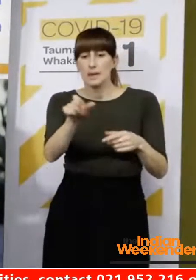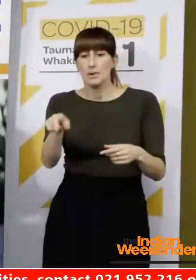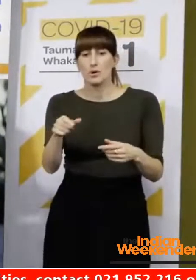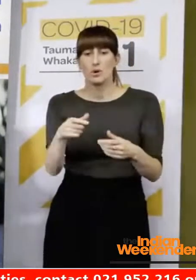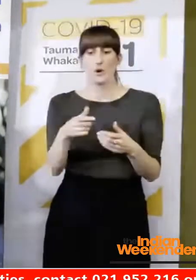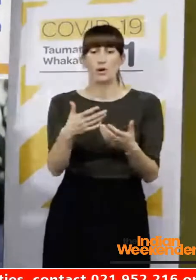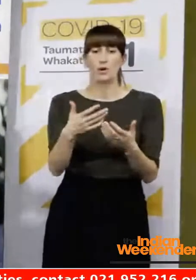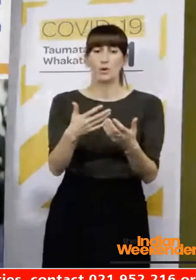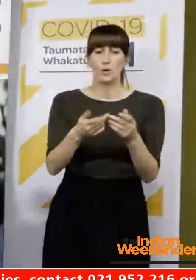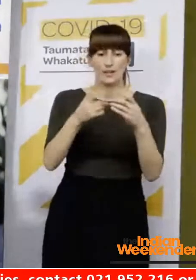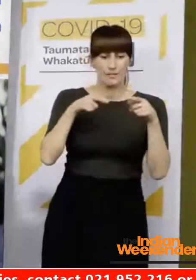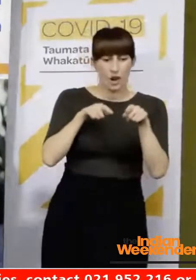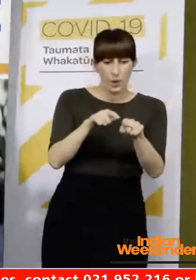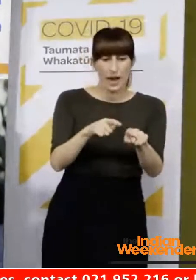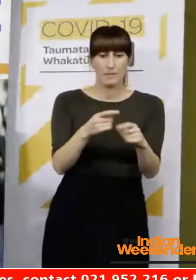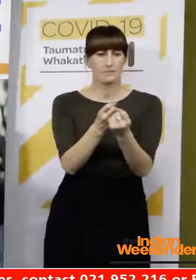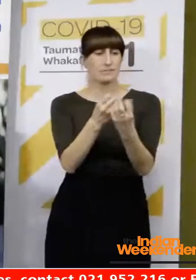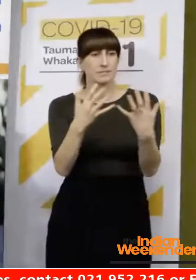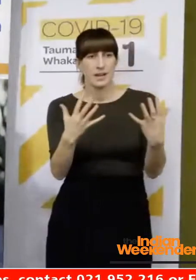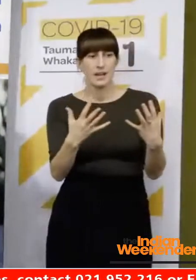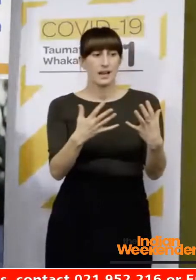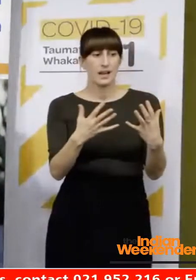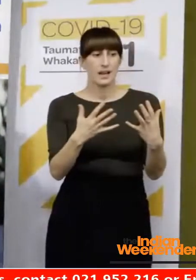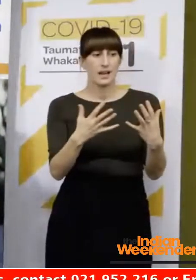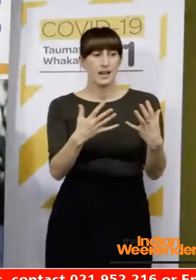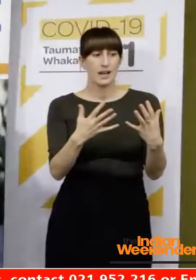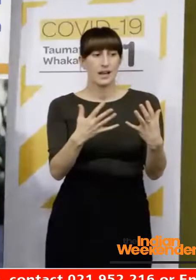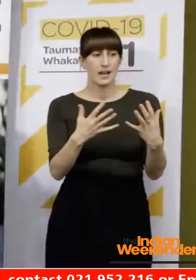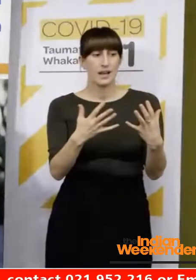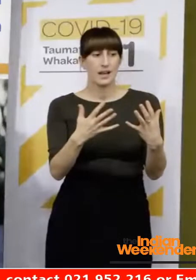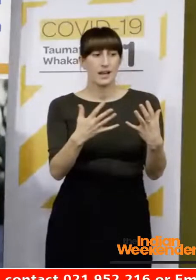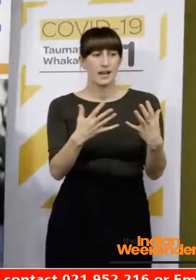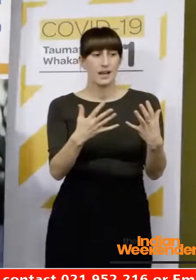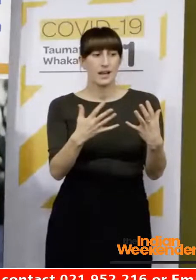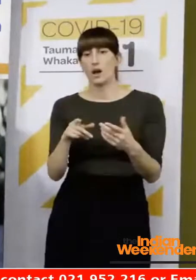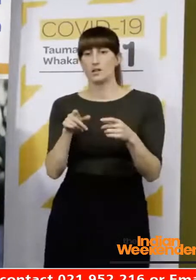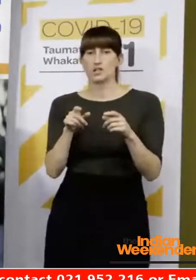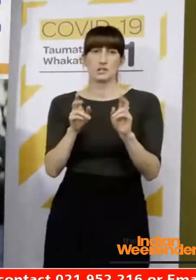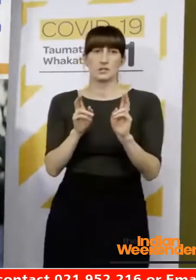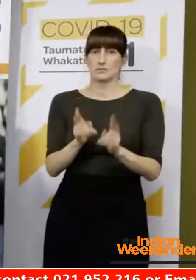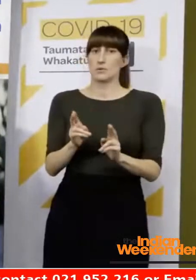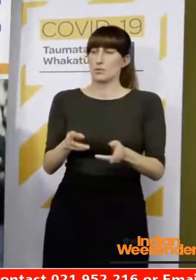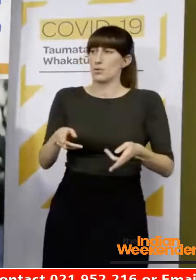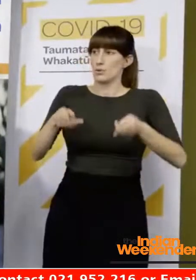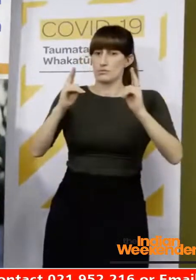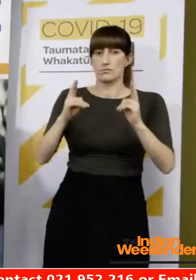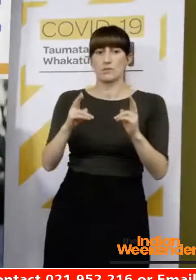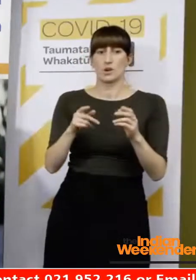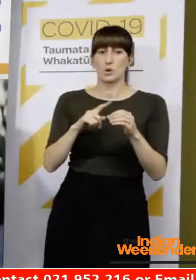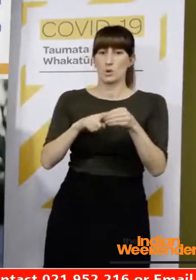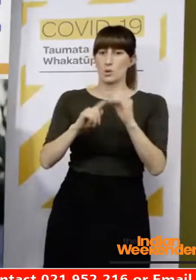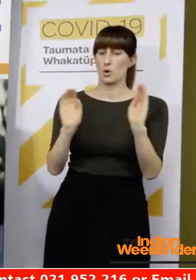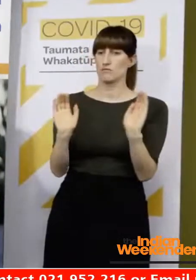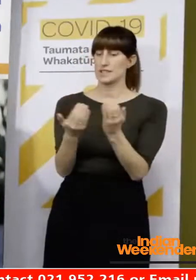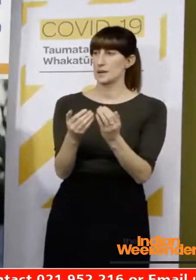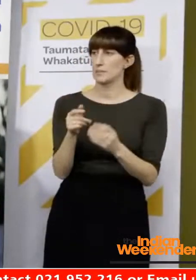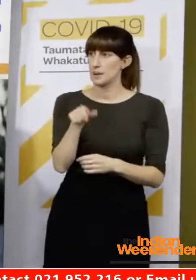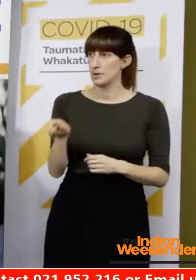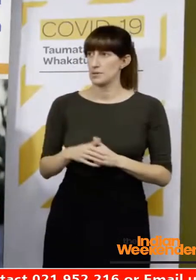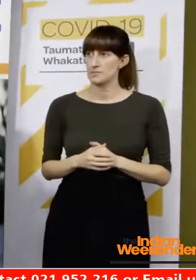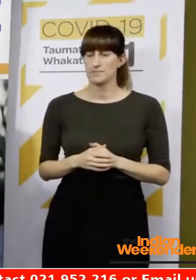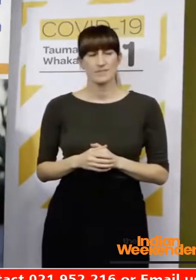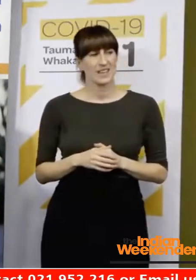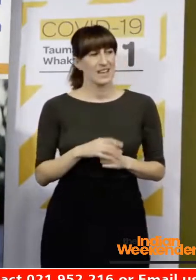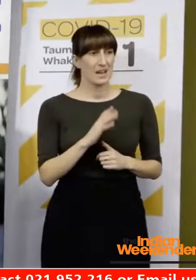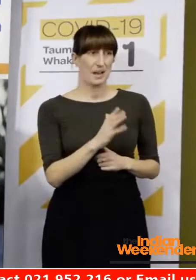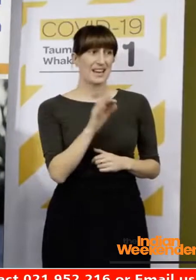week I designated responsibility for overseeing the managed isolation and quarantine facilities at our border.